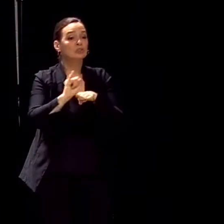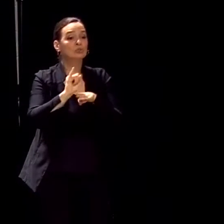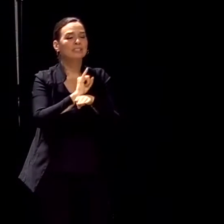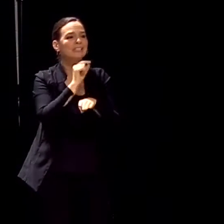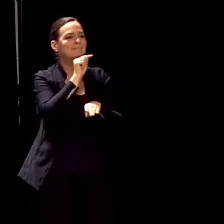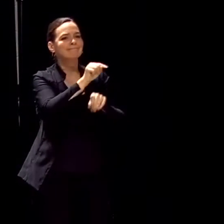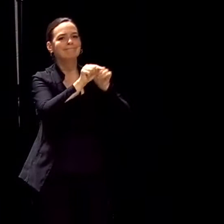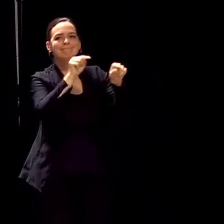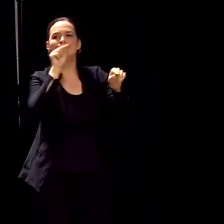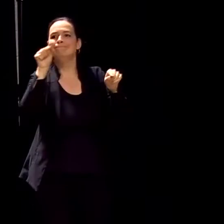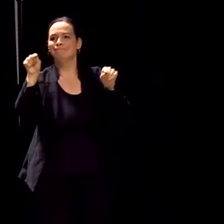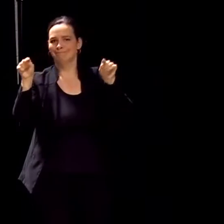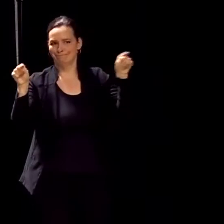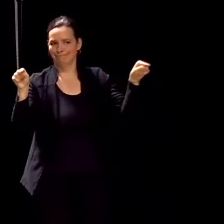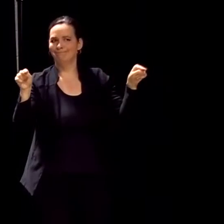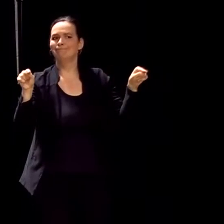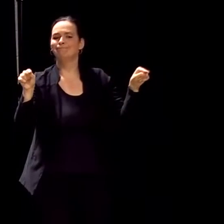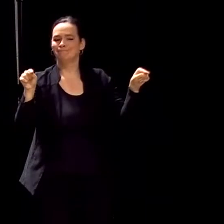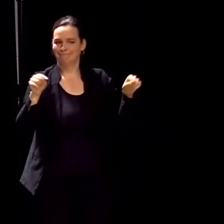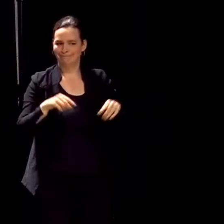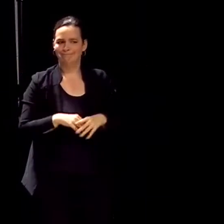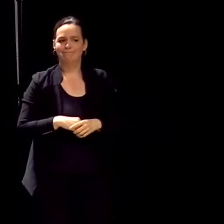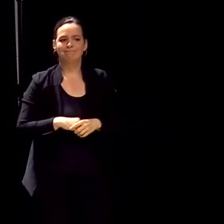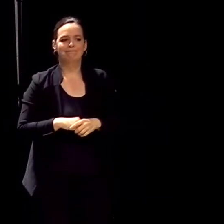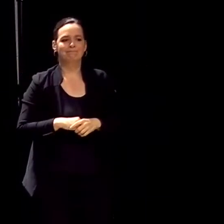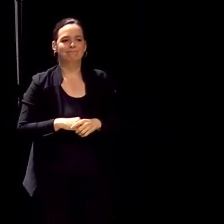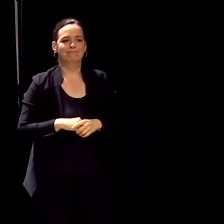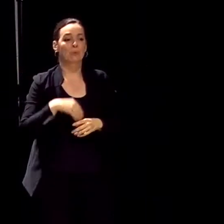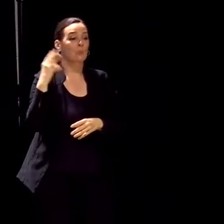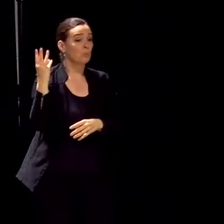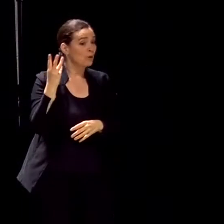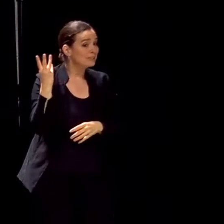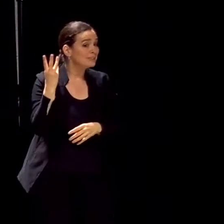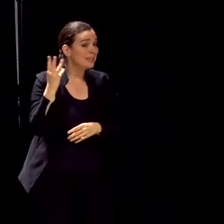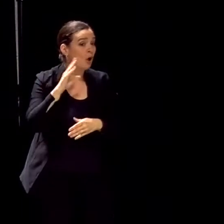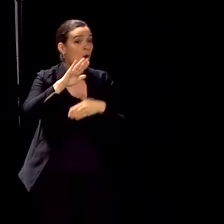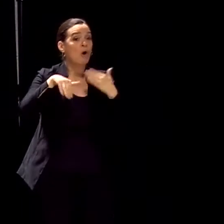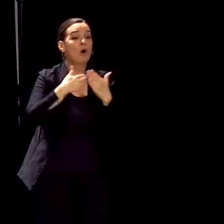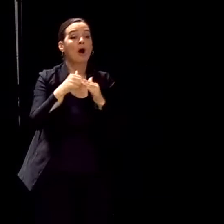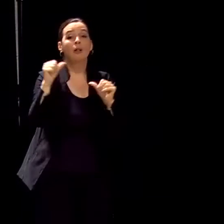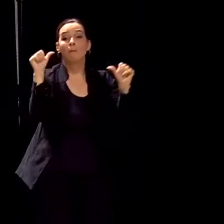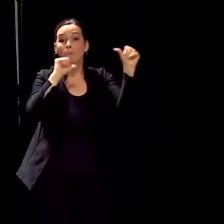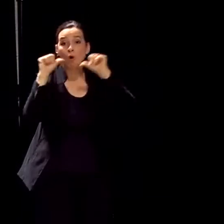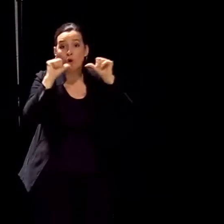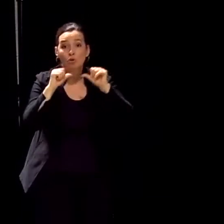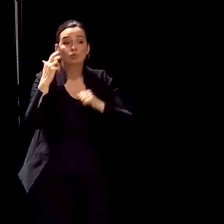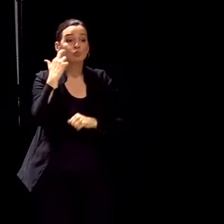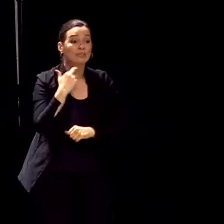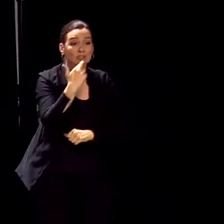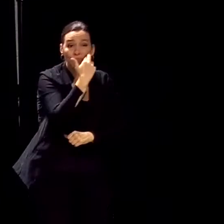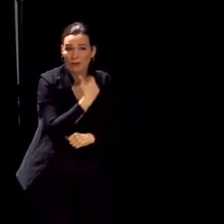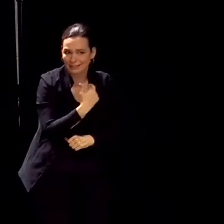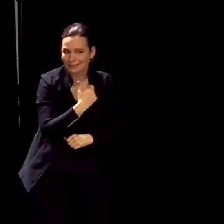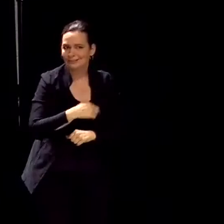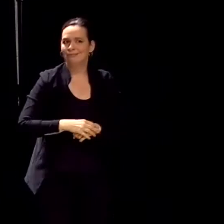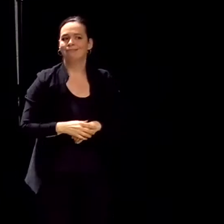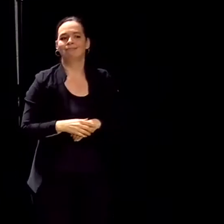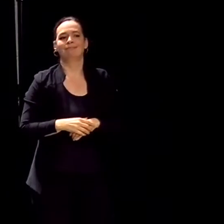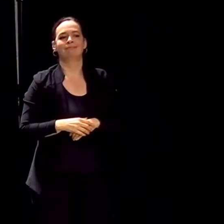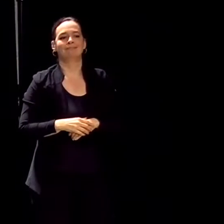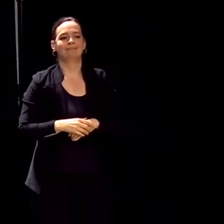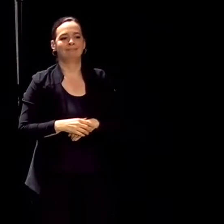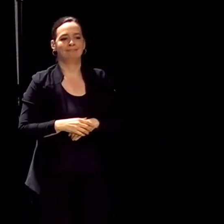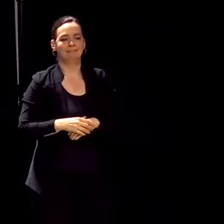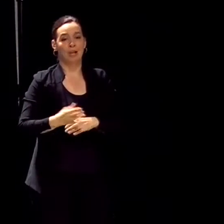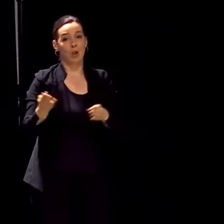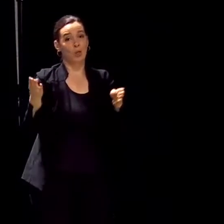Effective Wednesday, all bars and restaurants in the county will be closing no later than midnight.